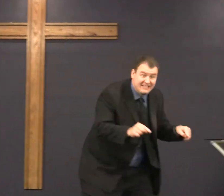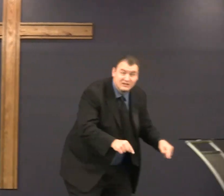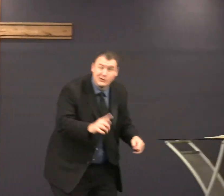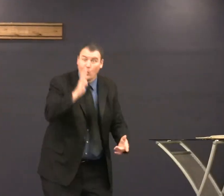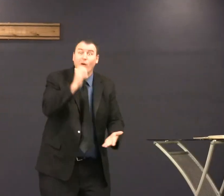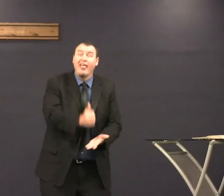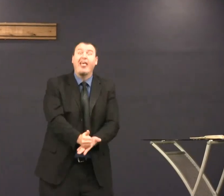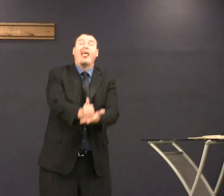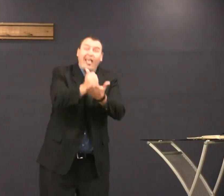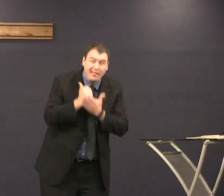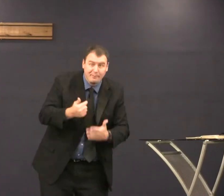Because